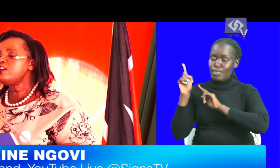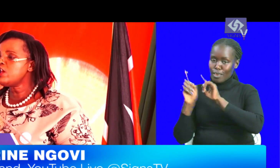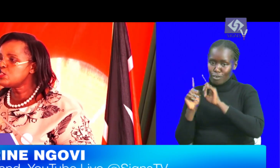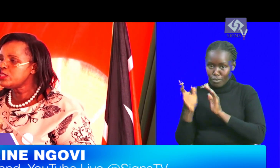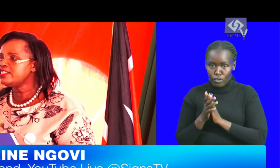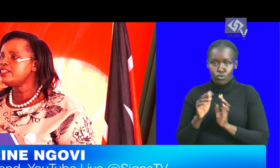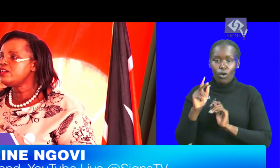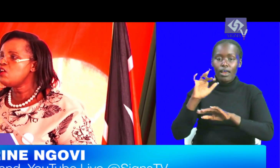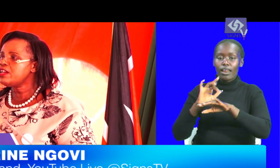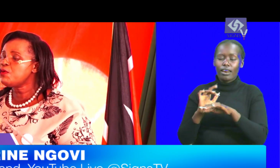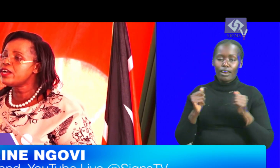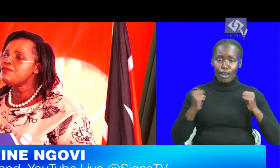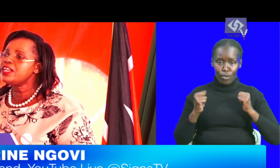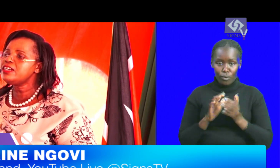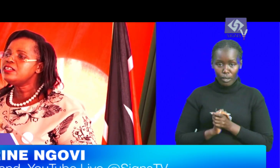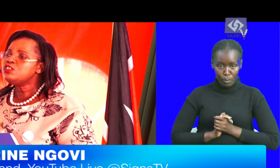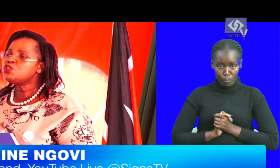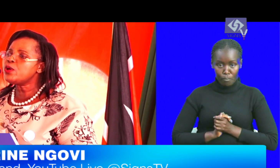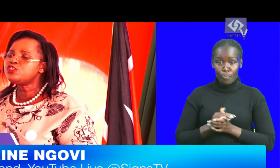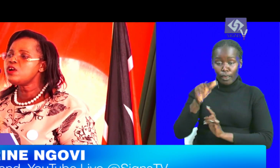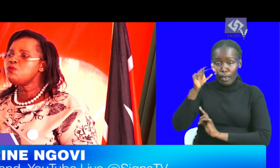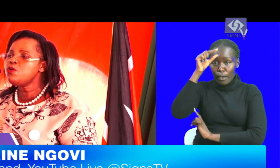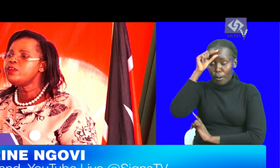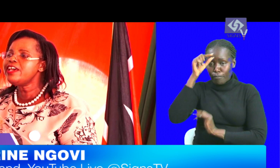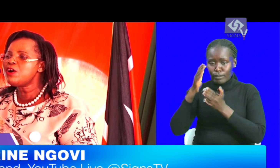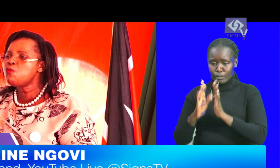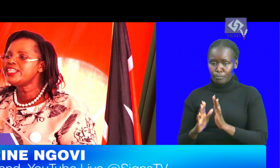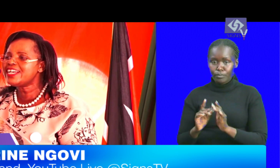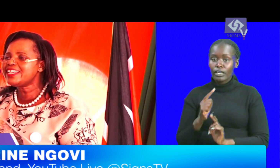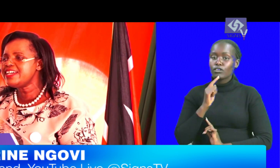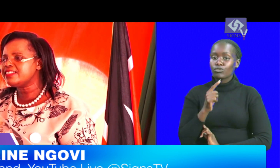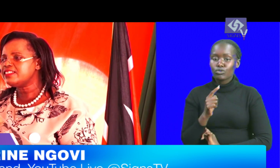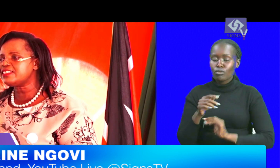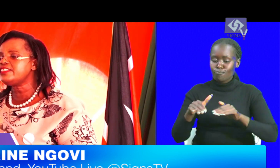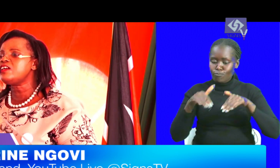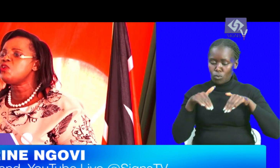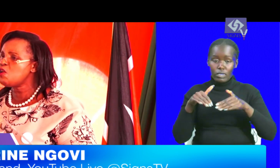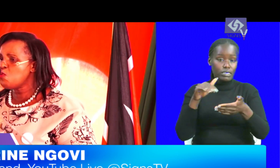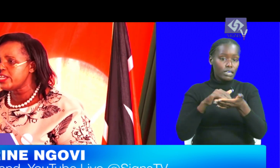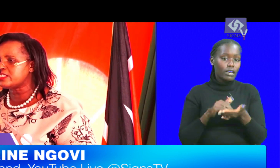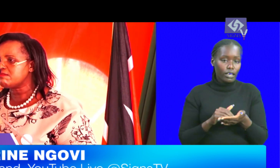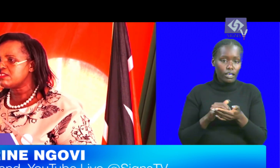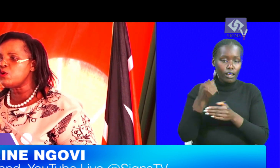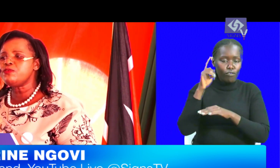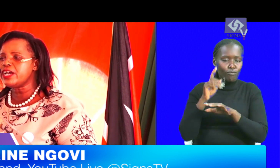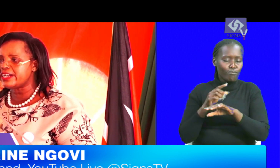on a strategy, Honorable Governor, to ensure we will never wait again such a long wait when we are